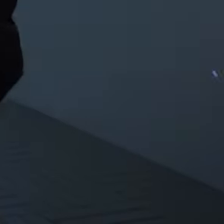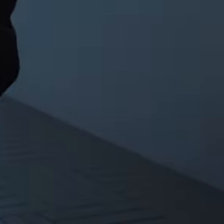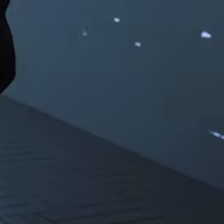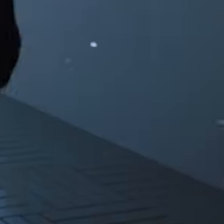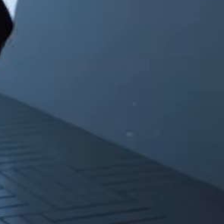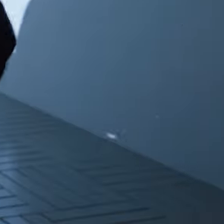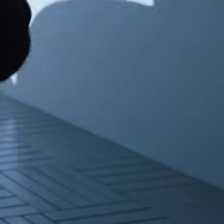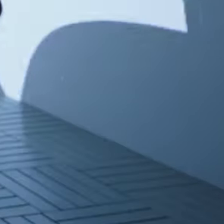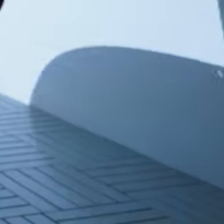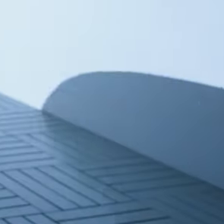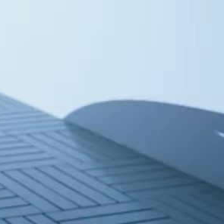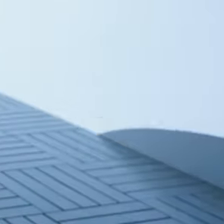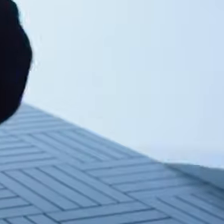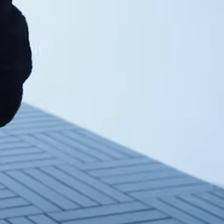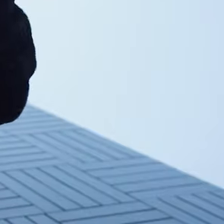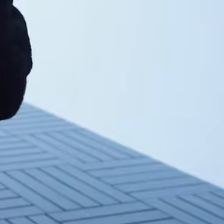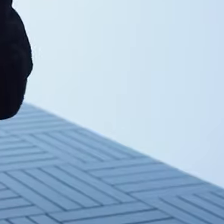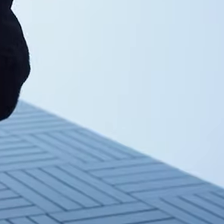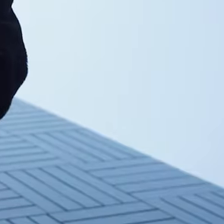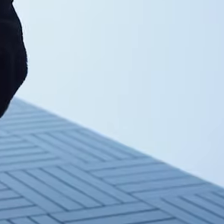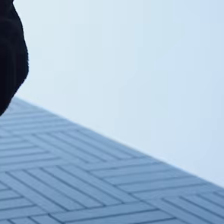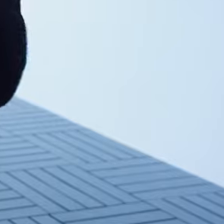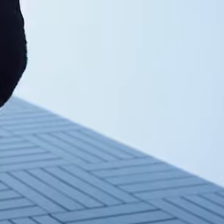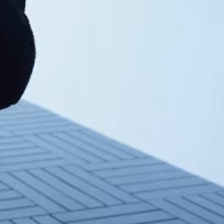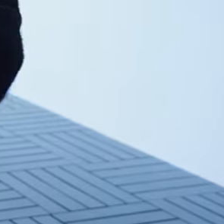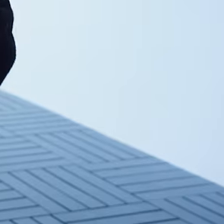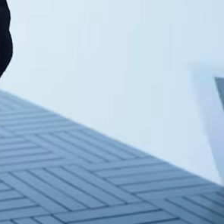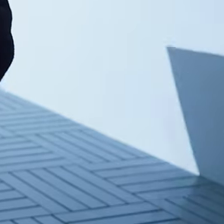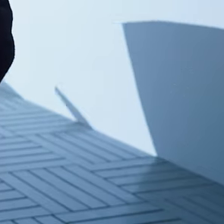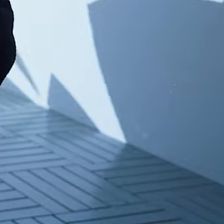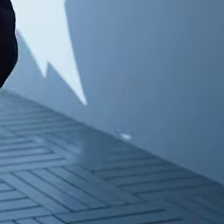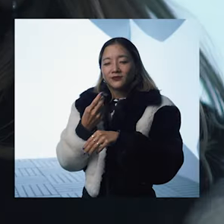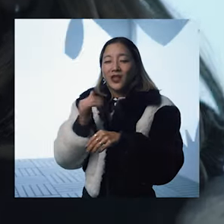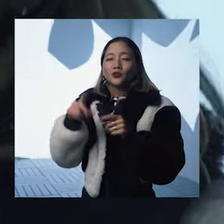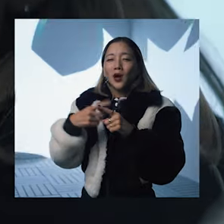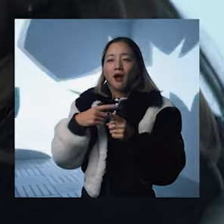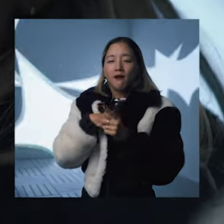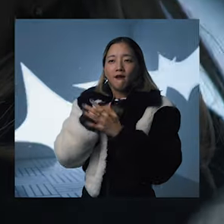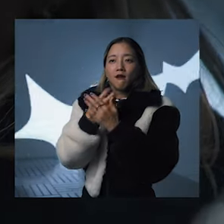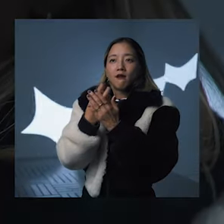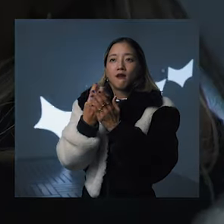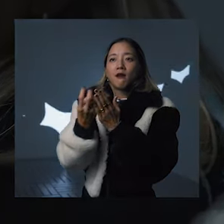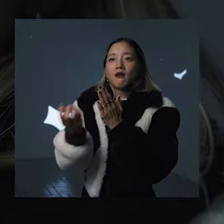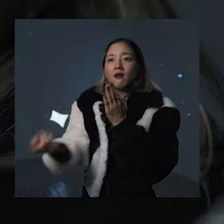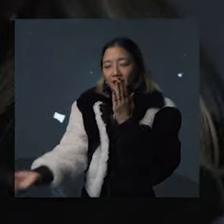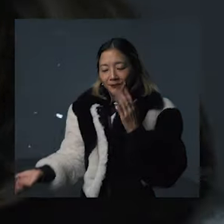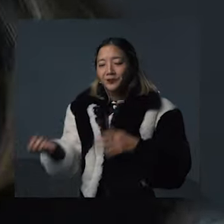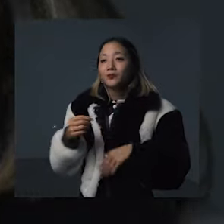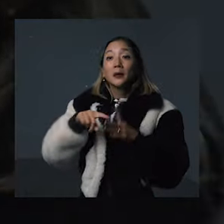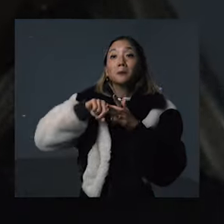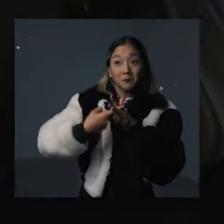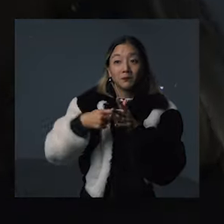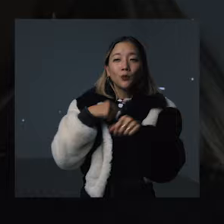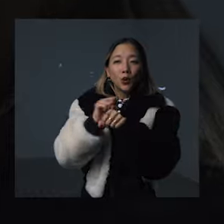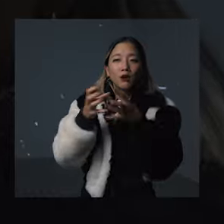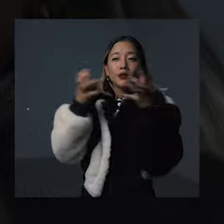all the things that come wrapped up into sound, the history and more. And so finding it as a medium is when